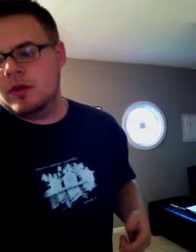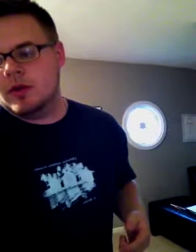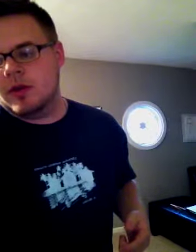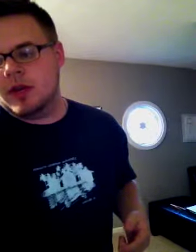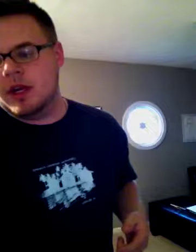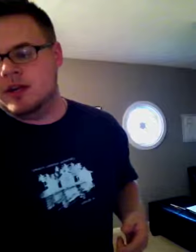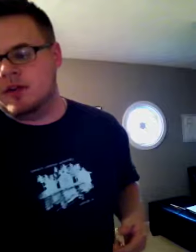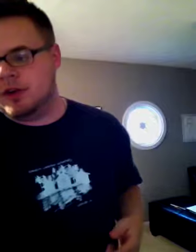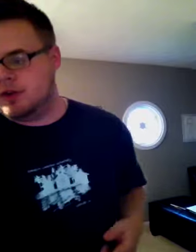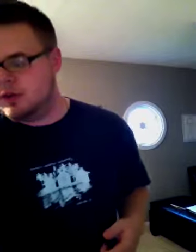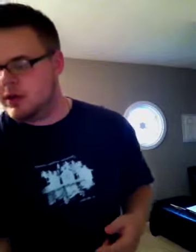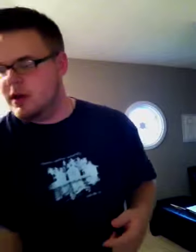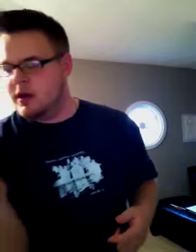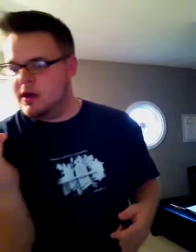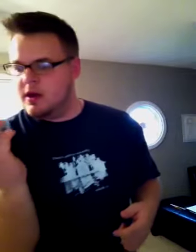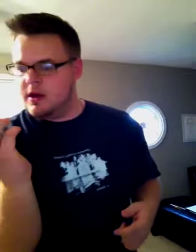And the next verse.